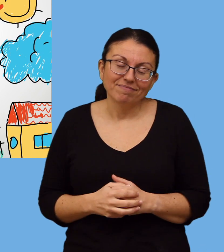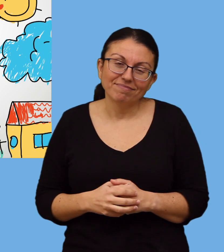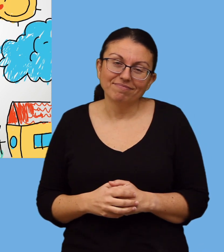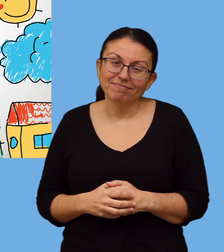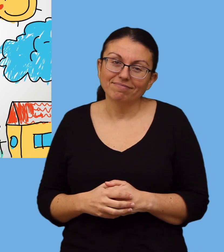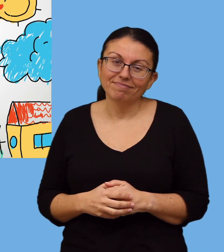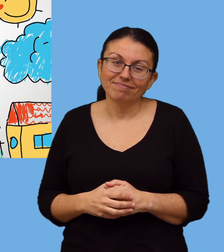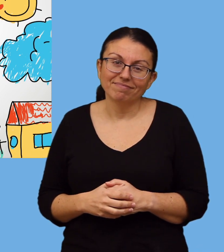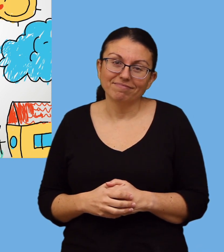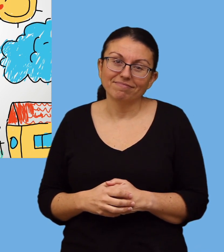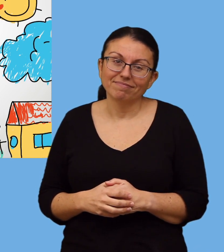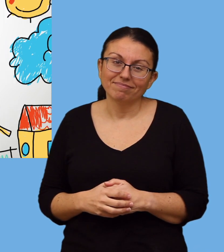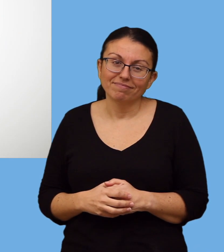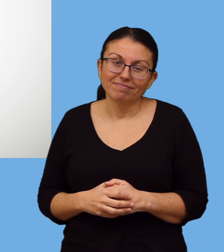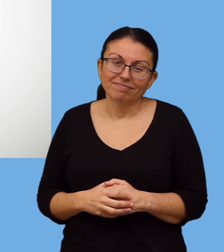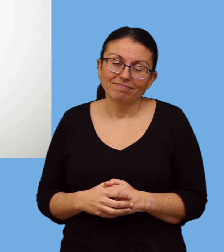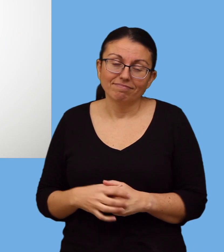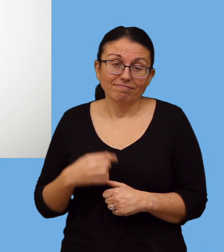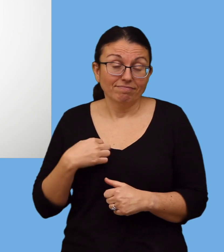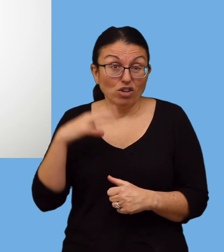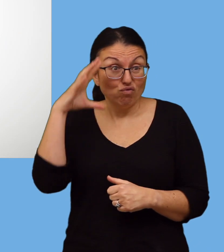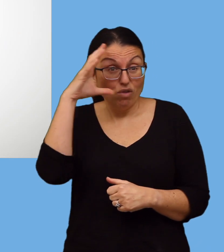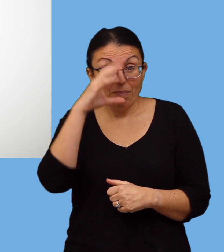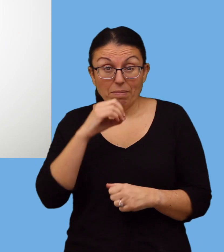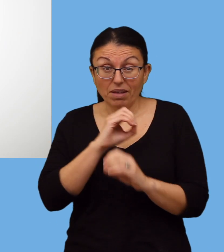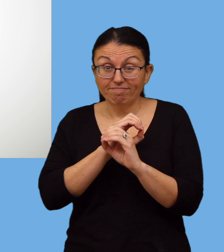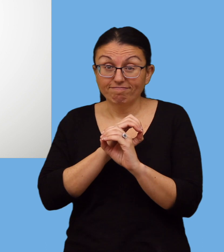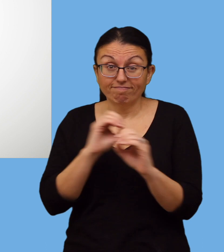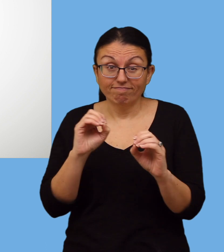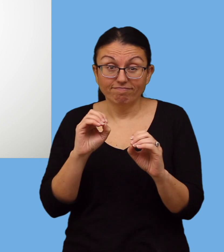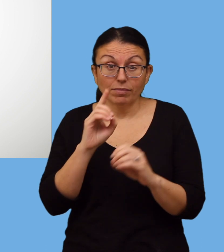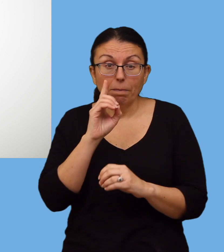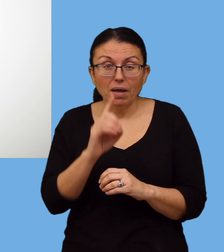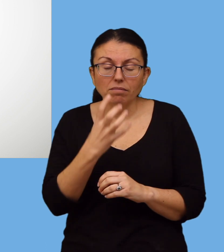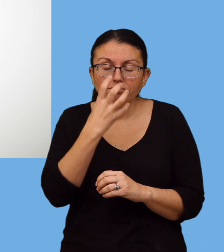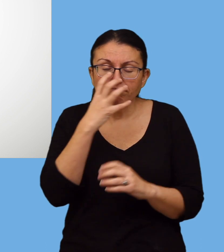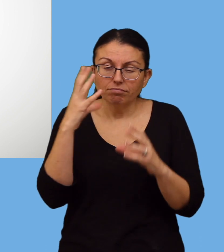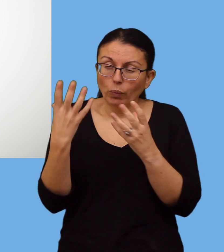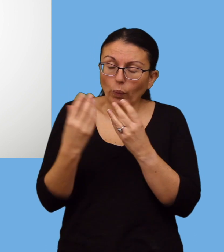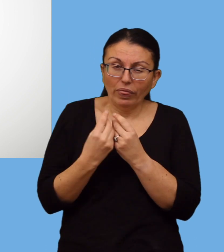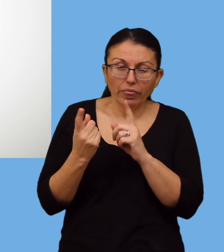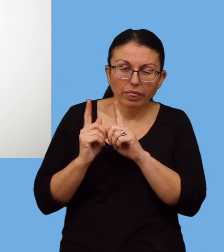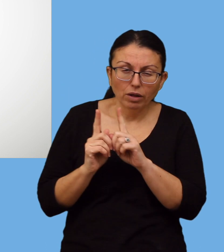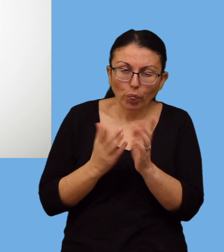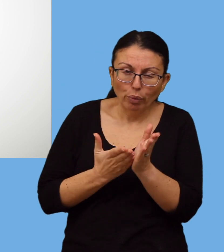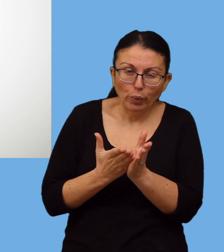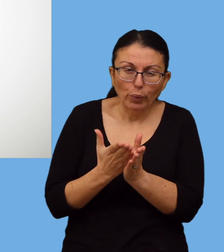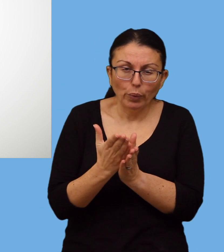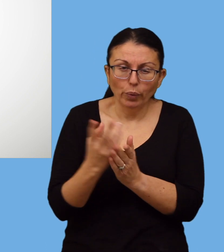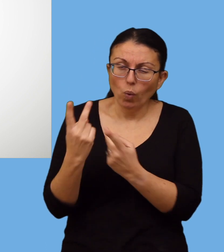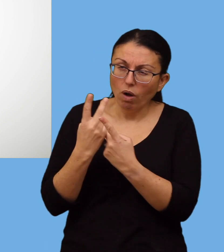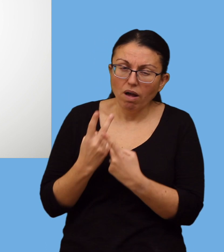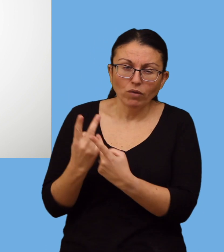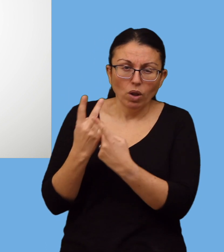During my operation, I don't remember anything, but my anaesthetists stayed with me all the time. They looked after